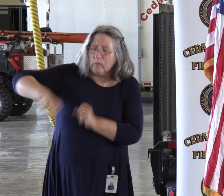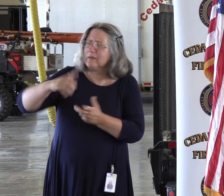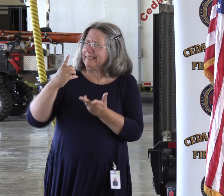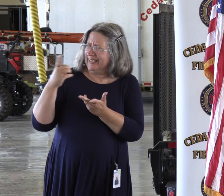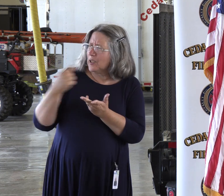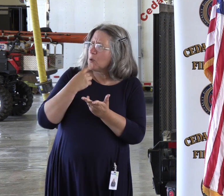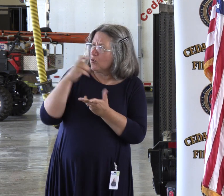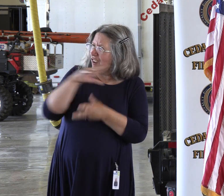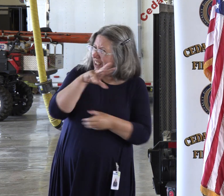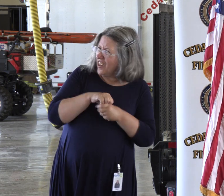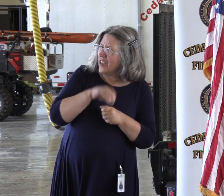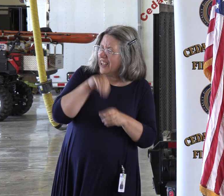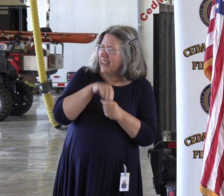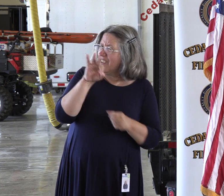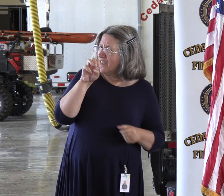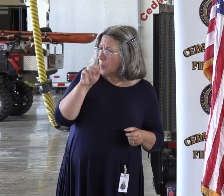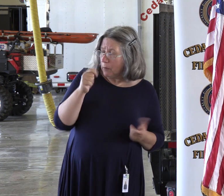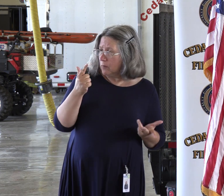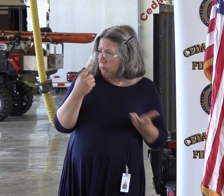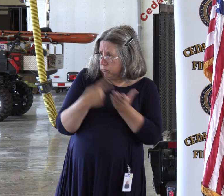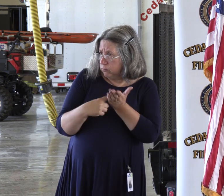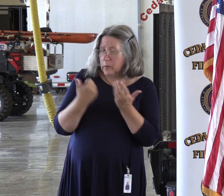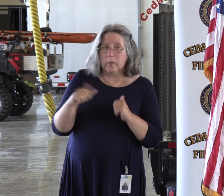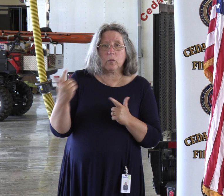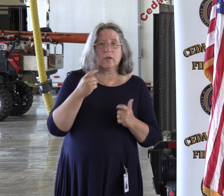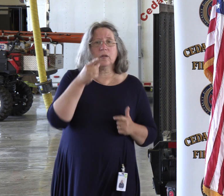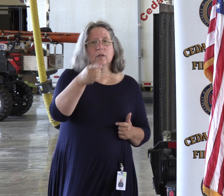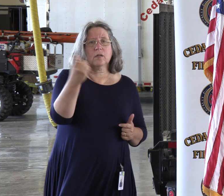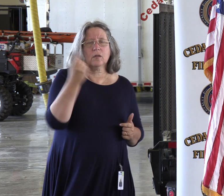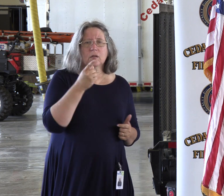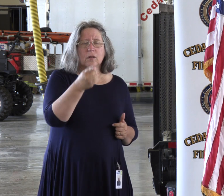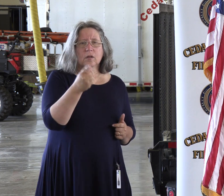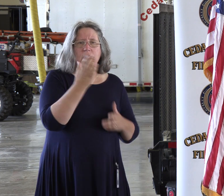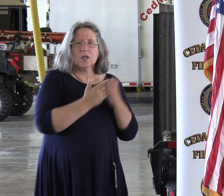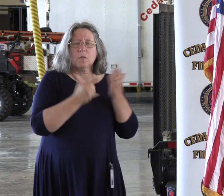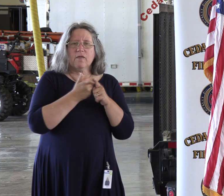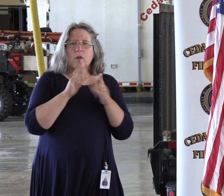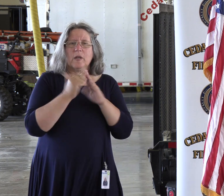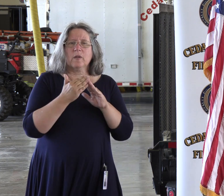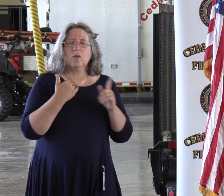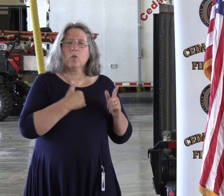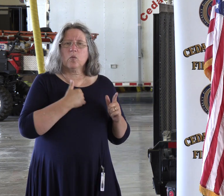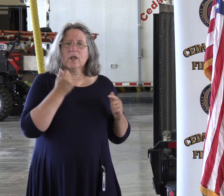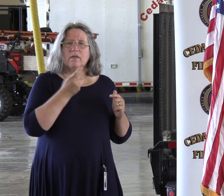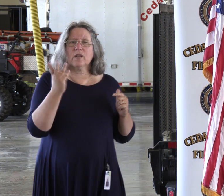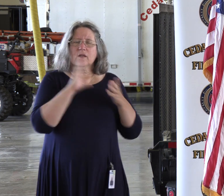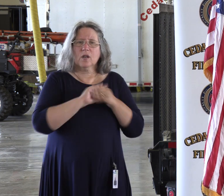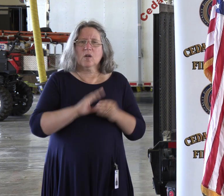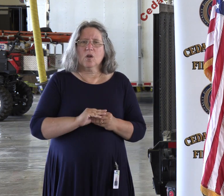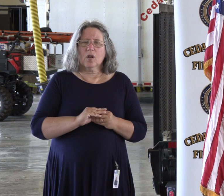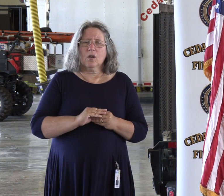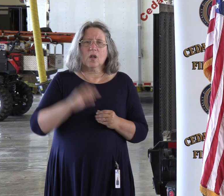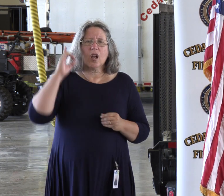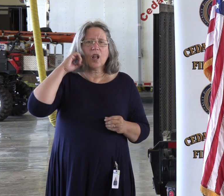coverage. We have additional questions? And one for someone from the city. We've done several stories and have heard others